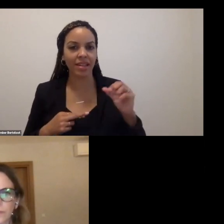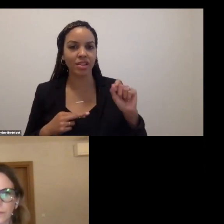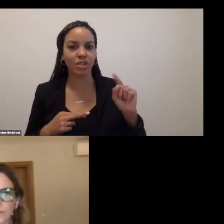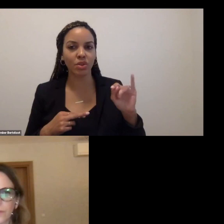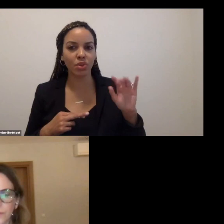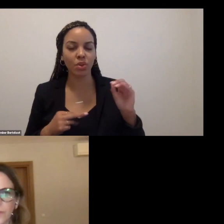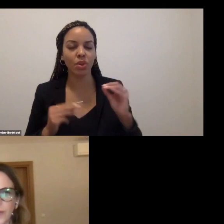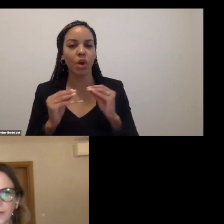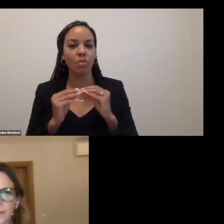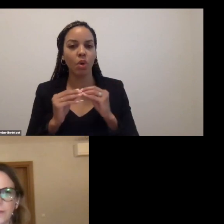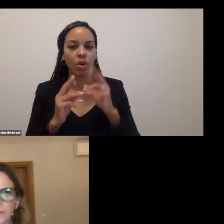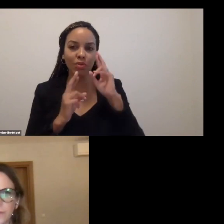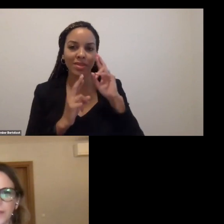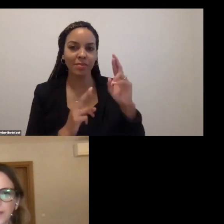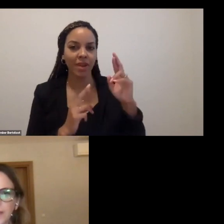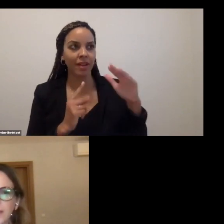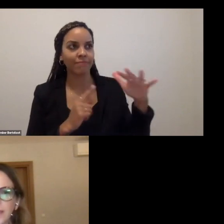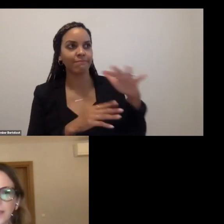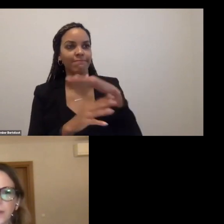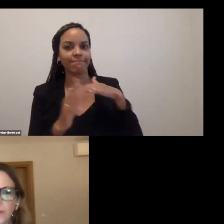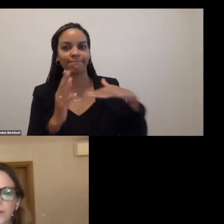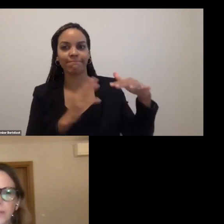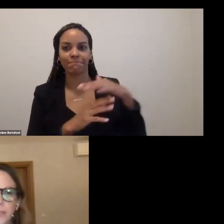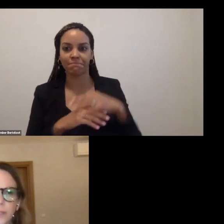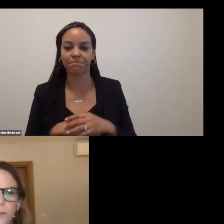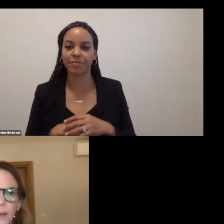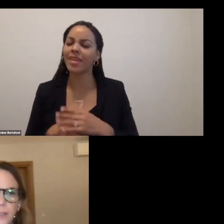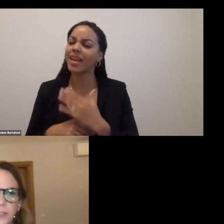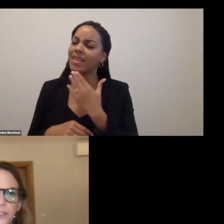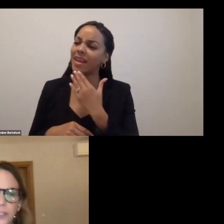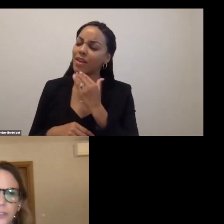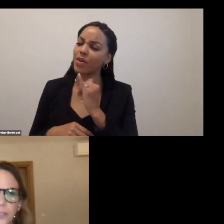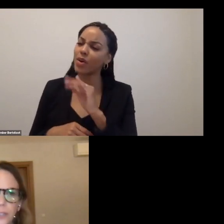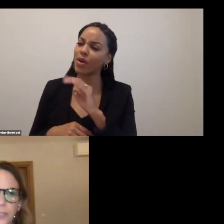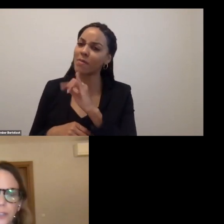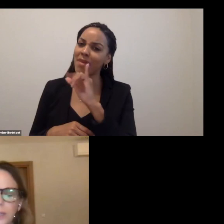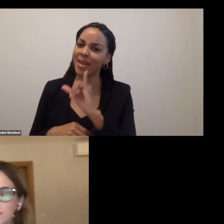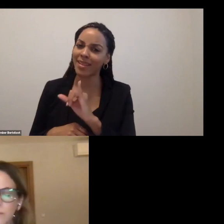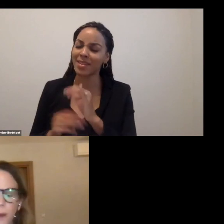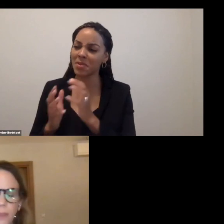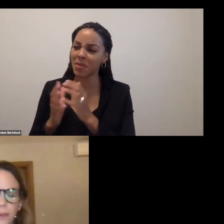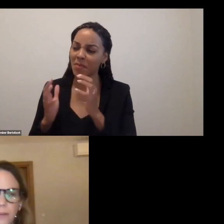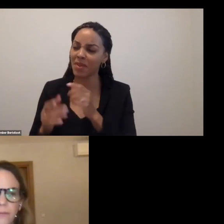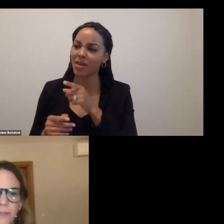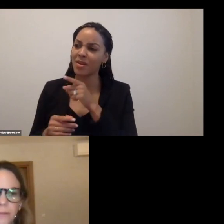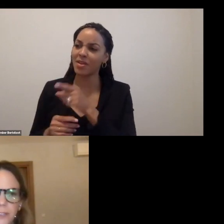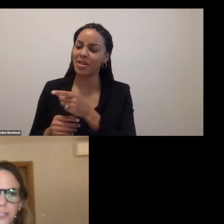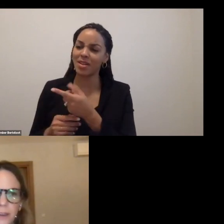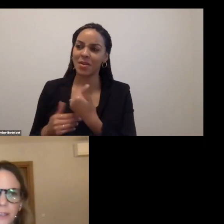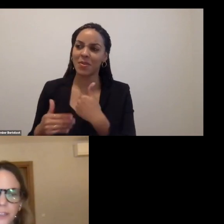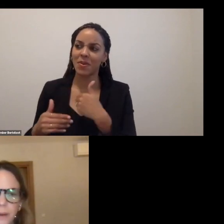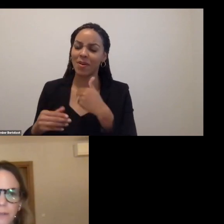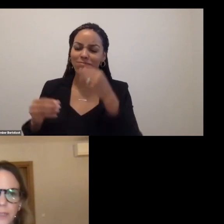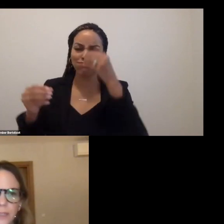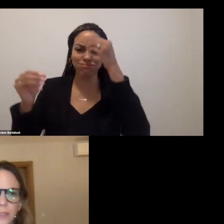ecological way. Right. Thank you, Irmeli, so much. You're such a wealth of information